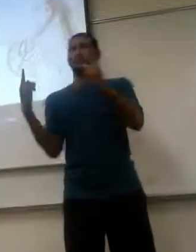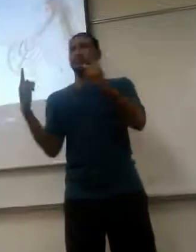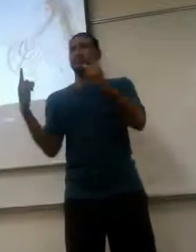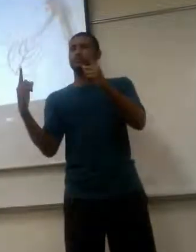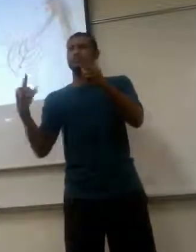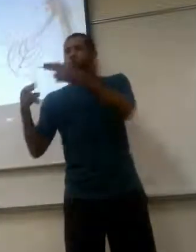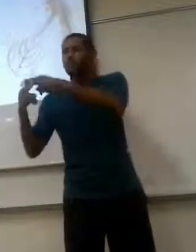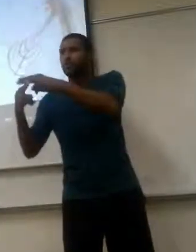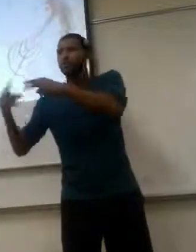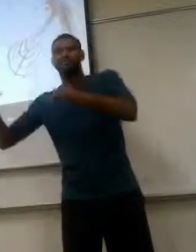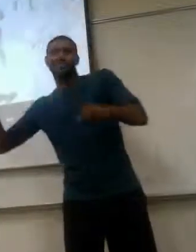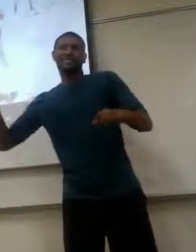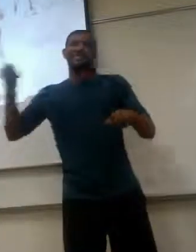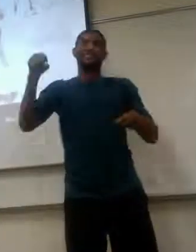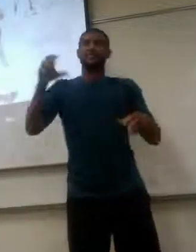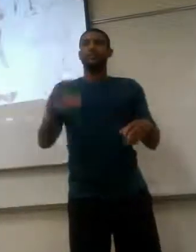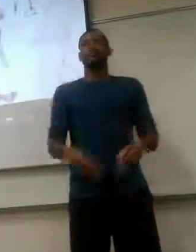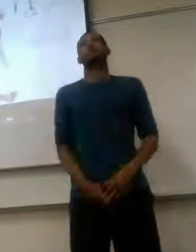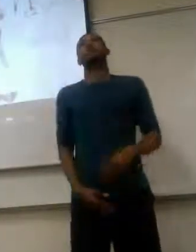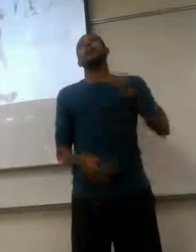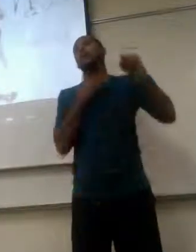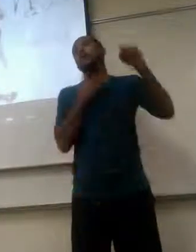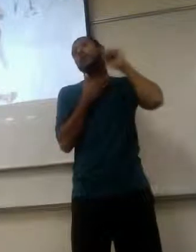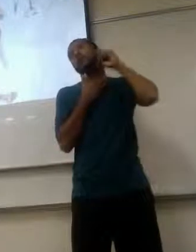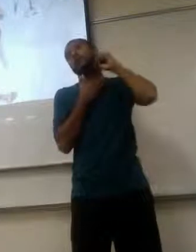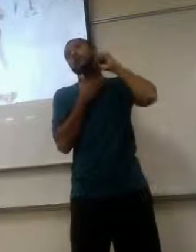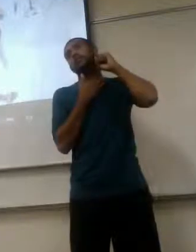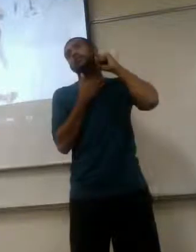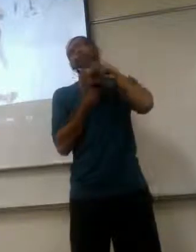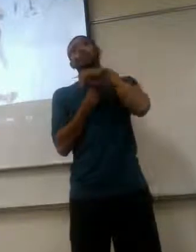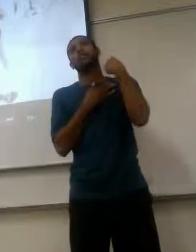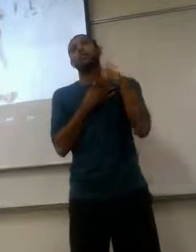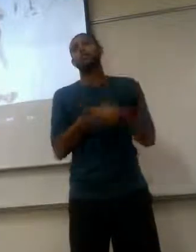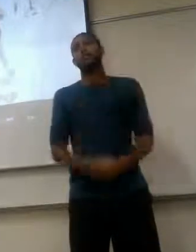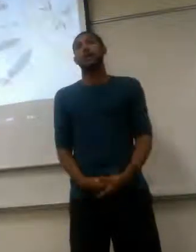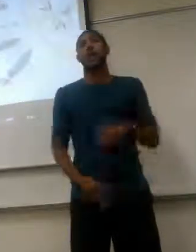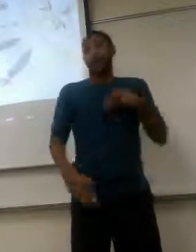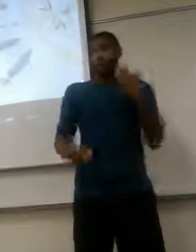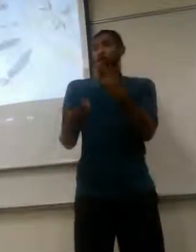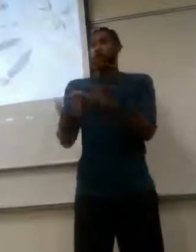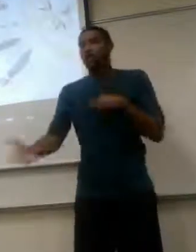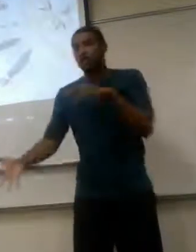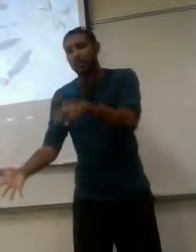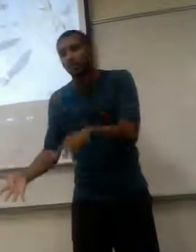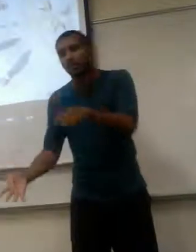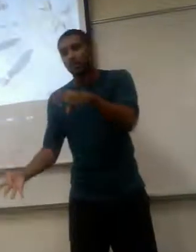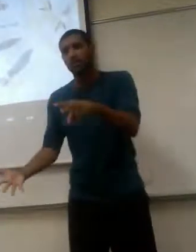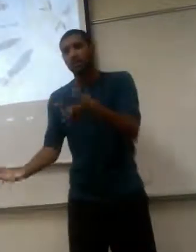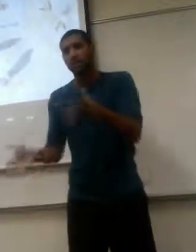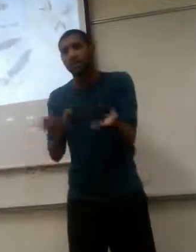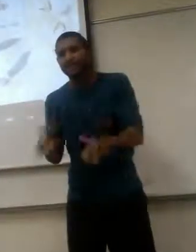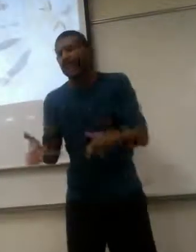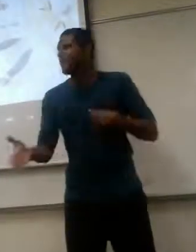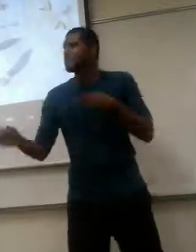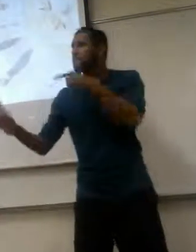into his neck. When I arrived and saw my father dead, I killed the crow, who was now surrounded